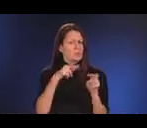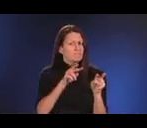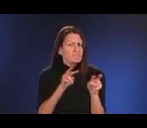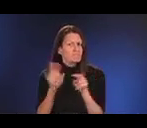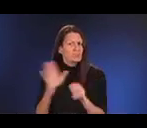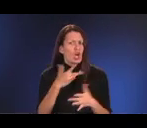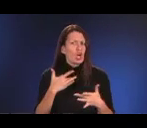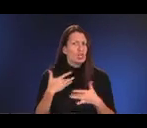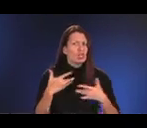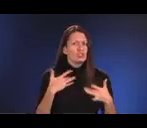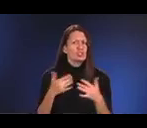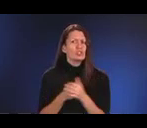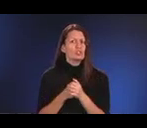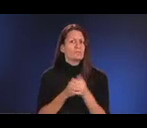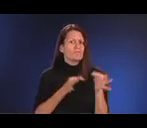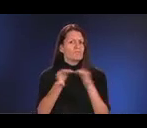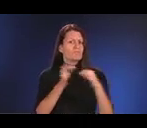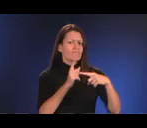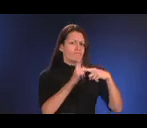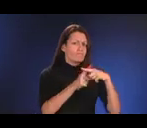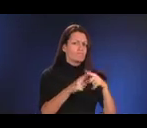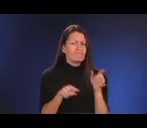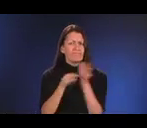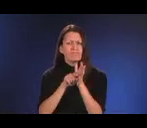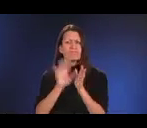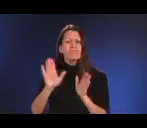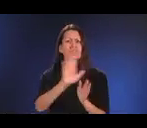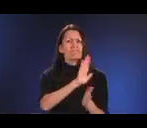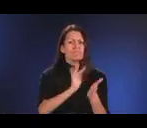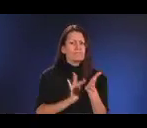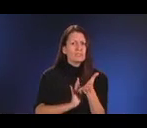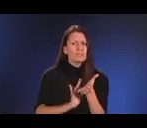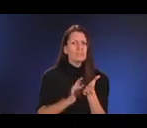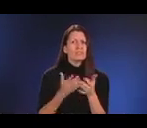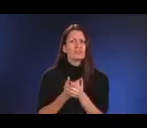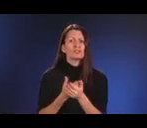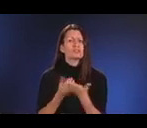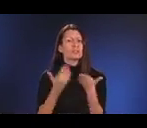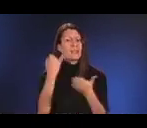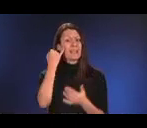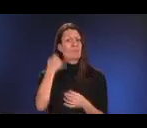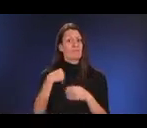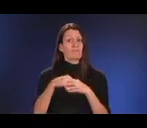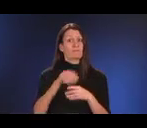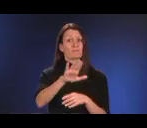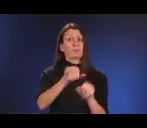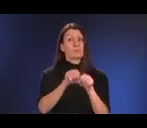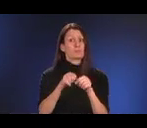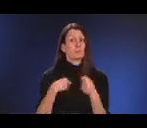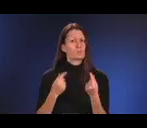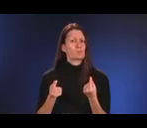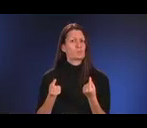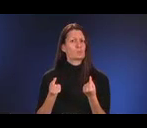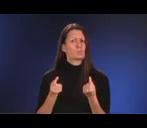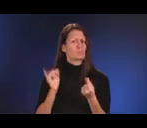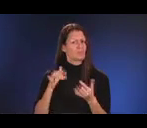to their concerns and explaining the pros and cons of various medication and suggesting what he would do if he were in their